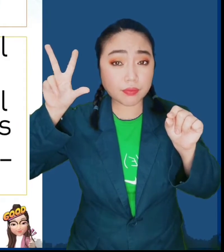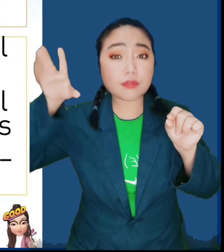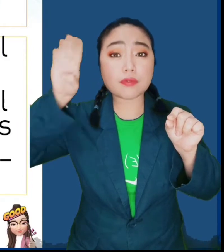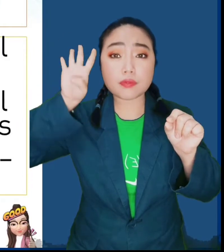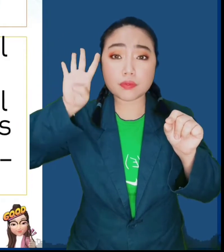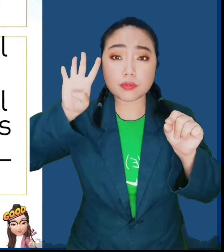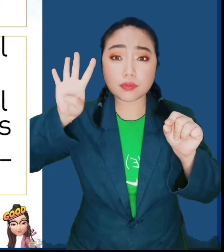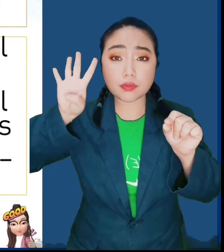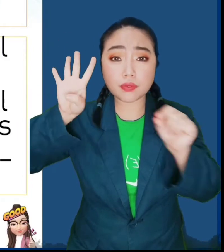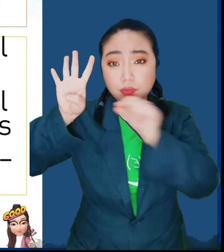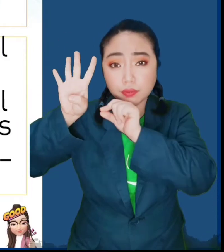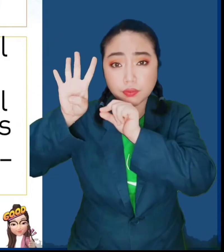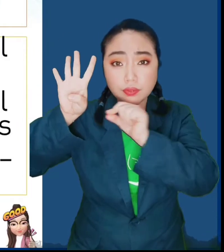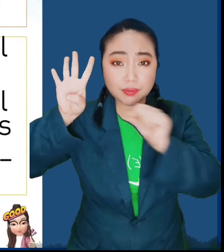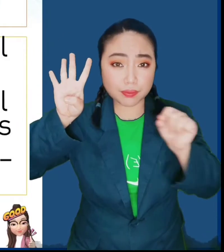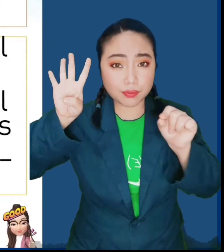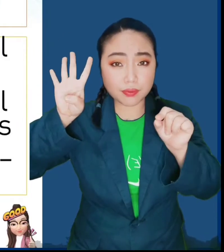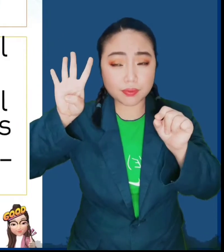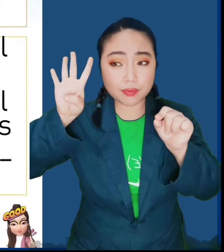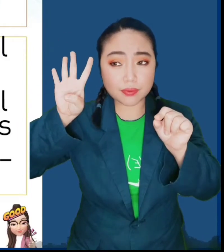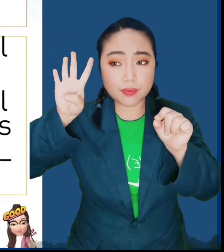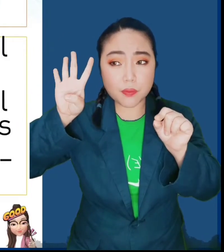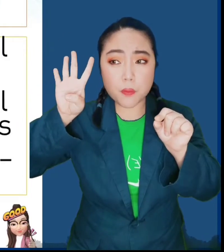Fourth blank.